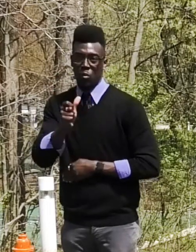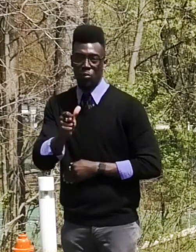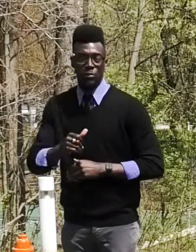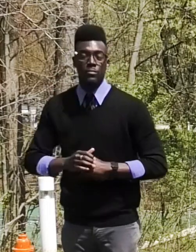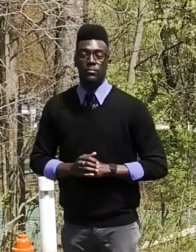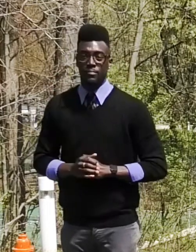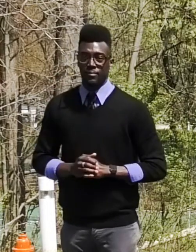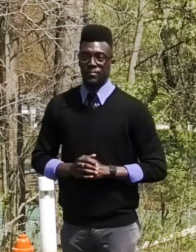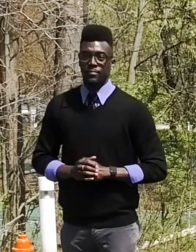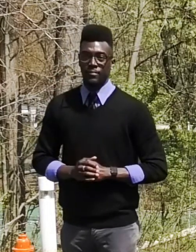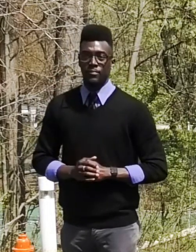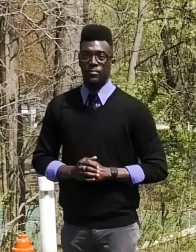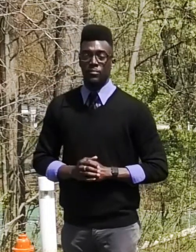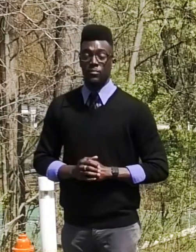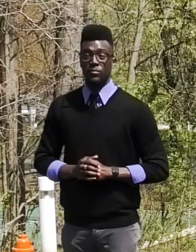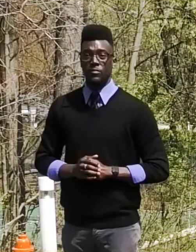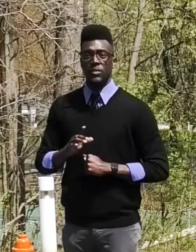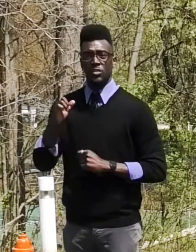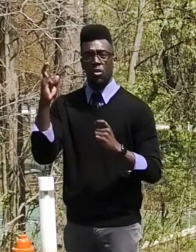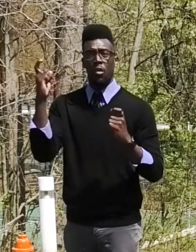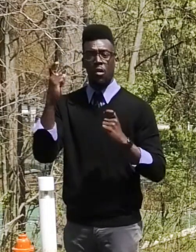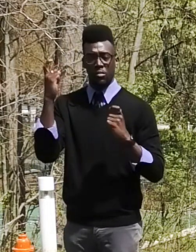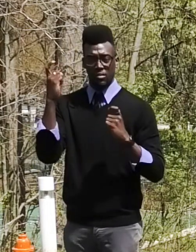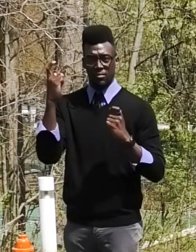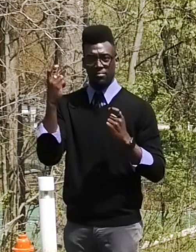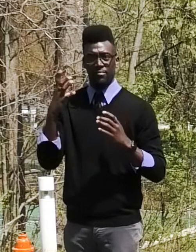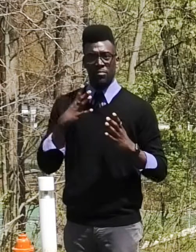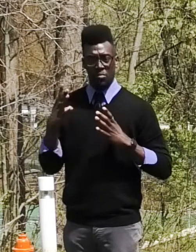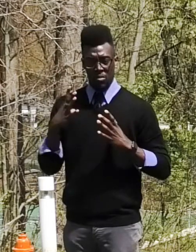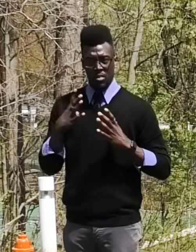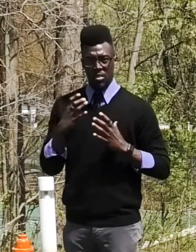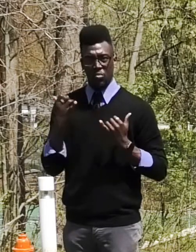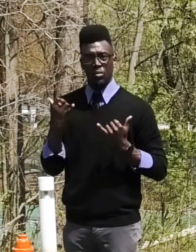our lives. This holiday will now